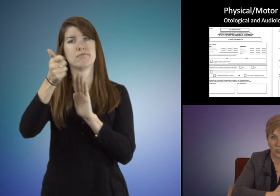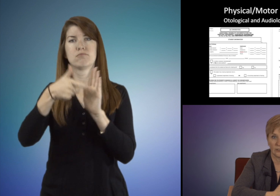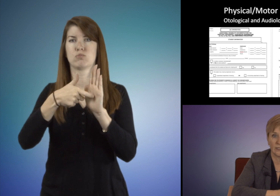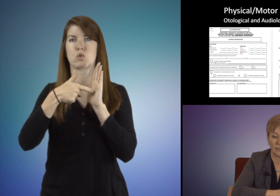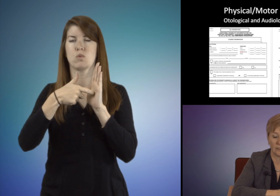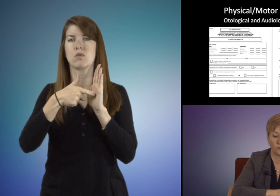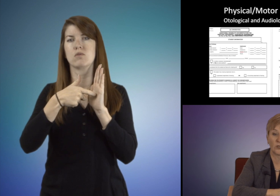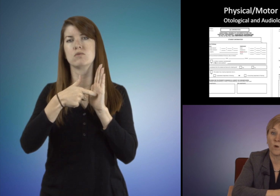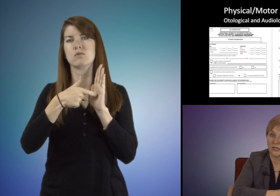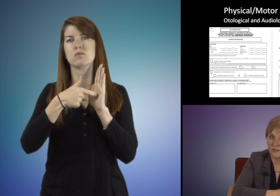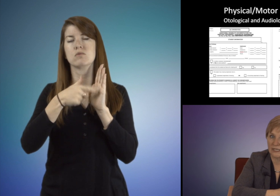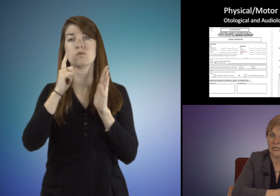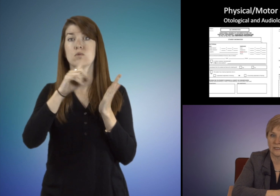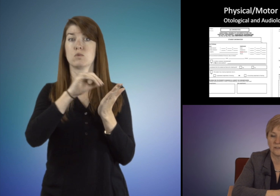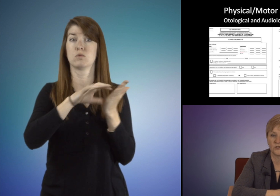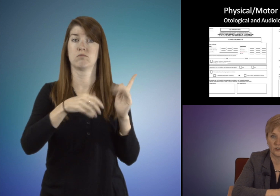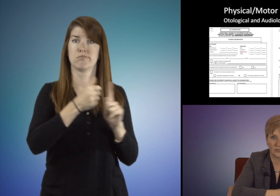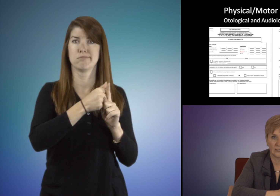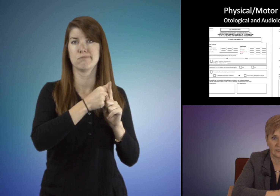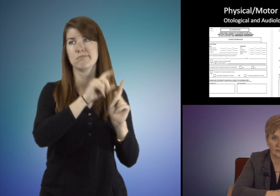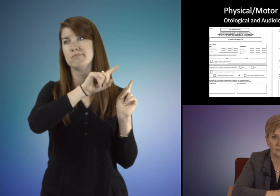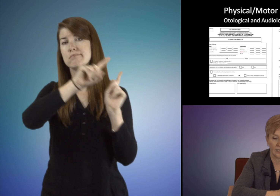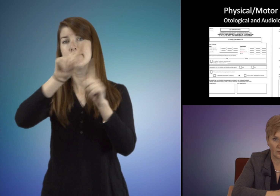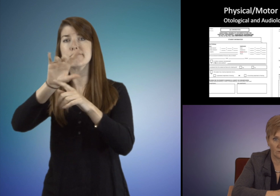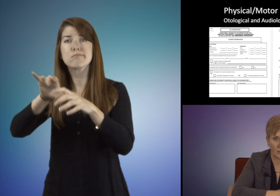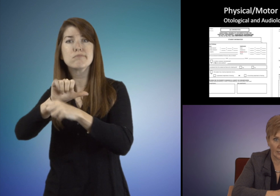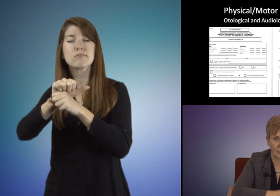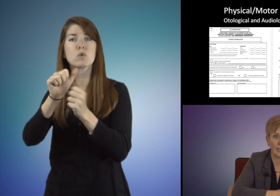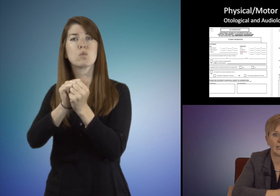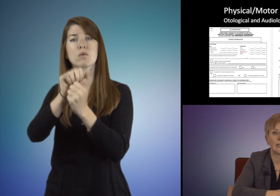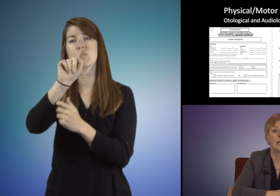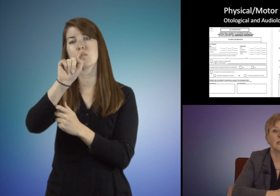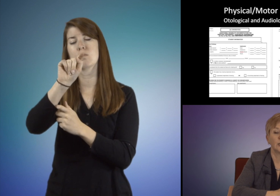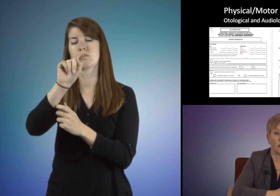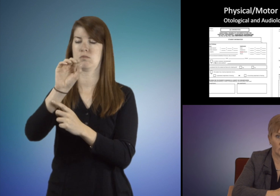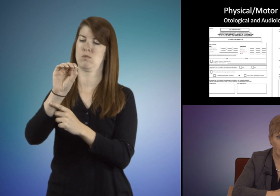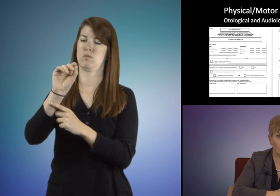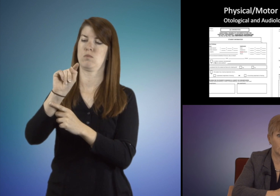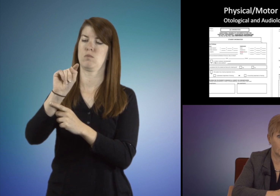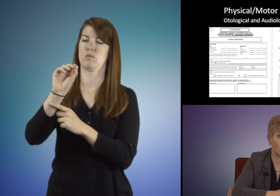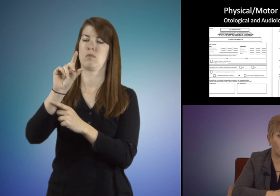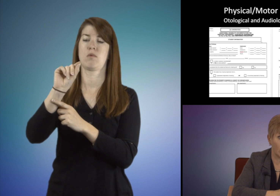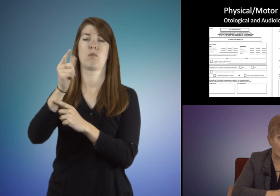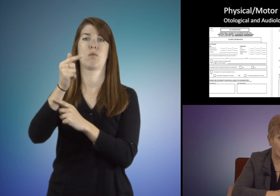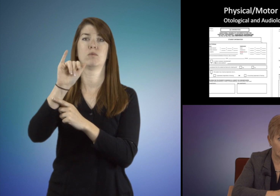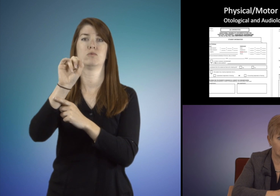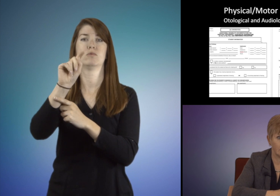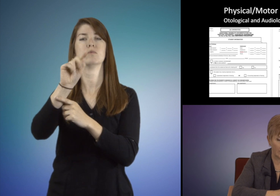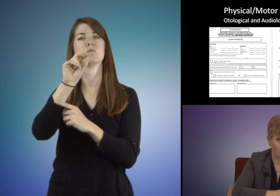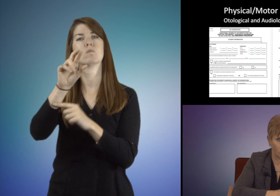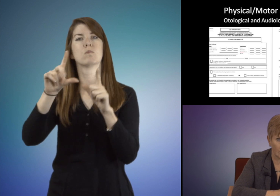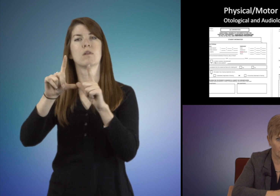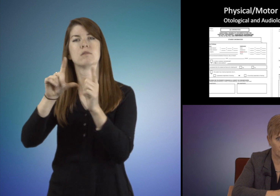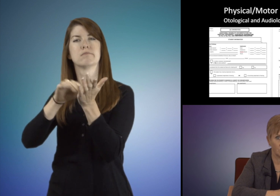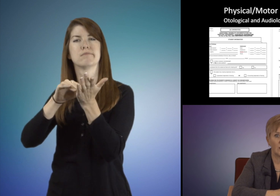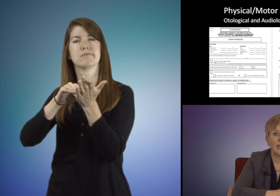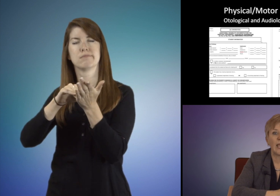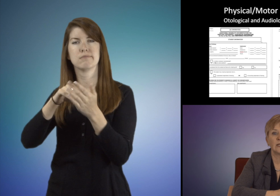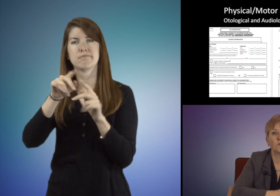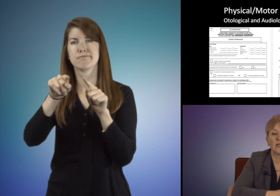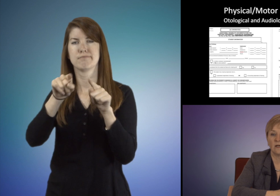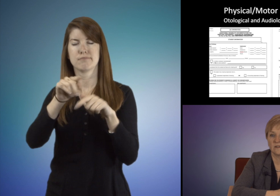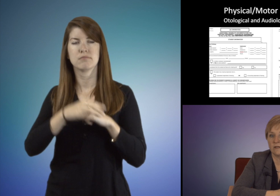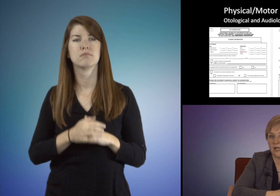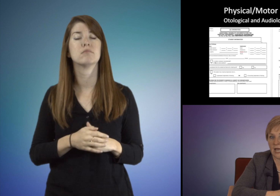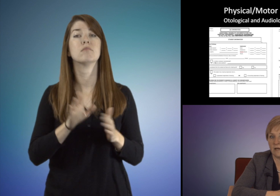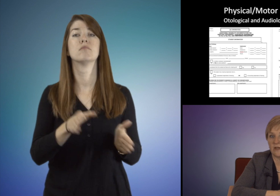Texas law requires that a student is examined by an otologist or a licensed medical doctor.